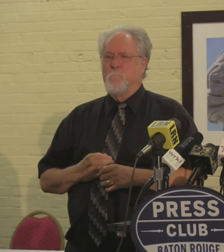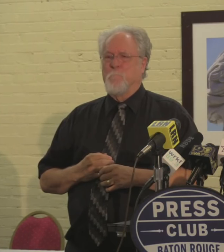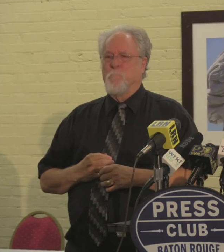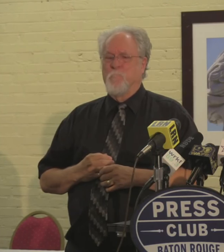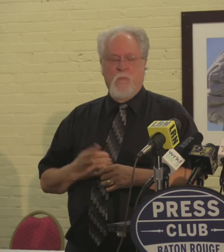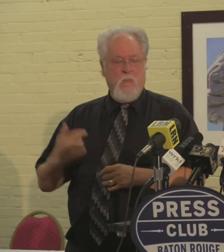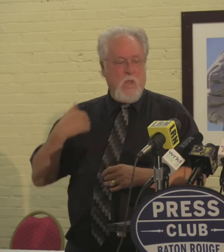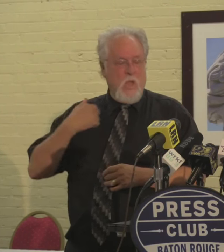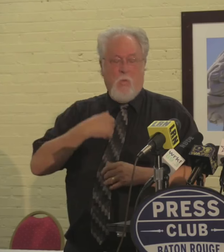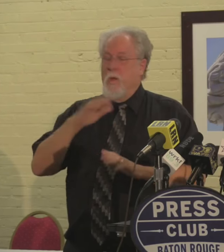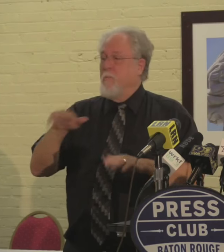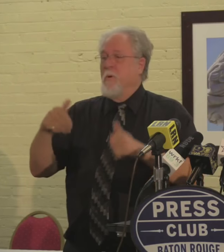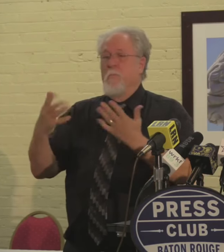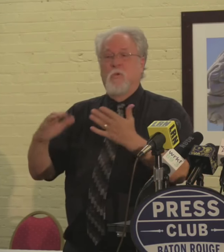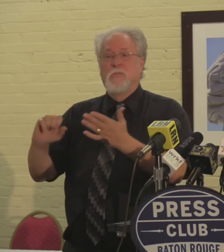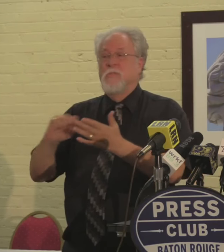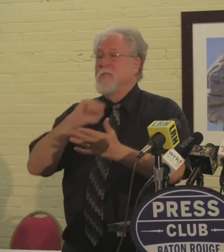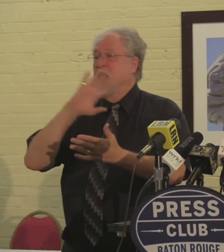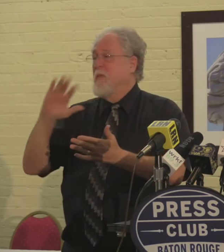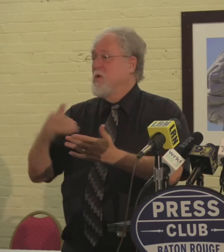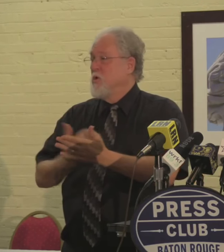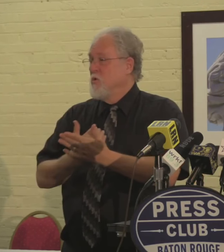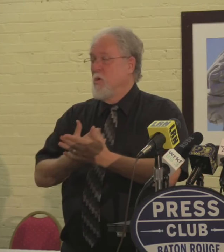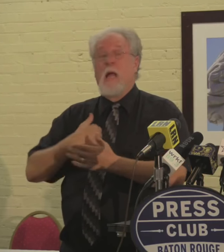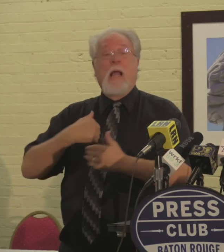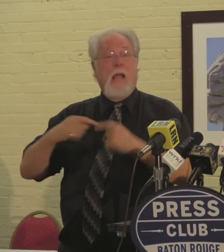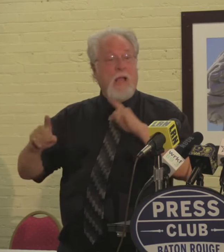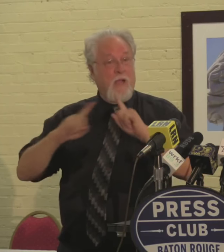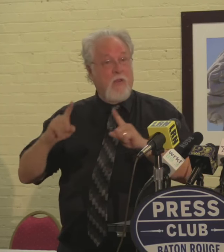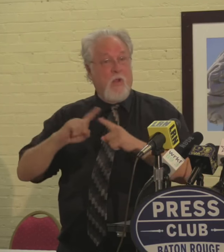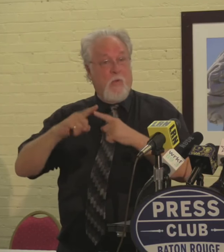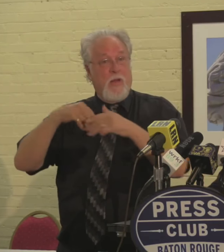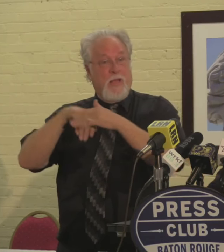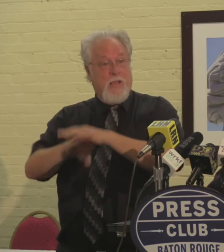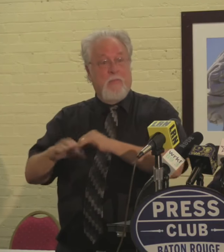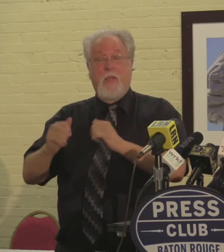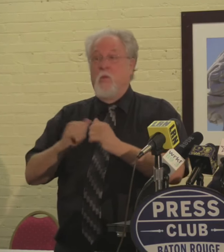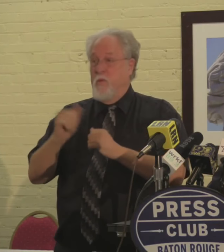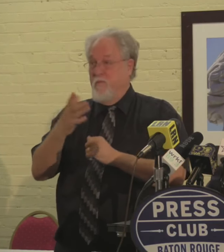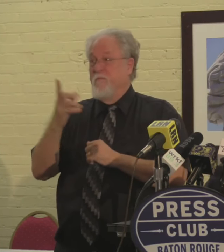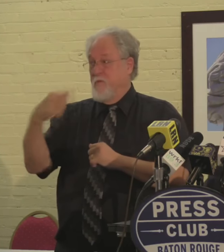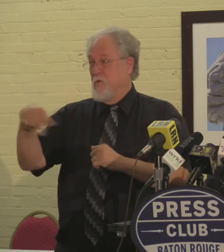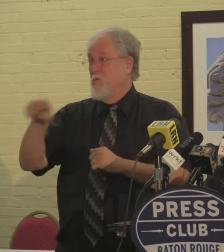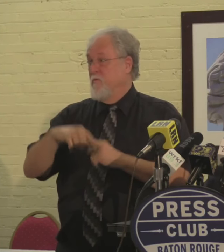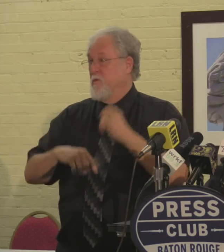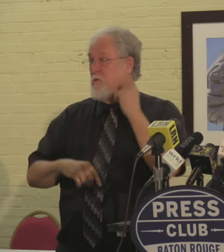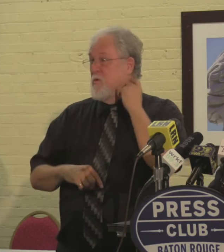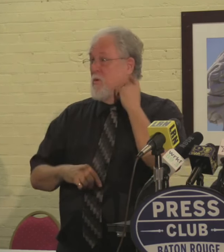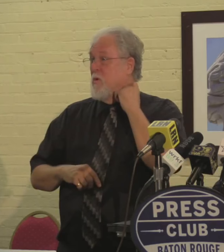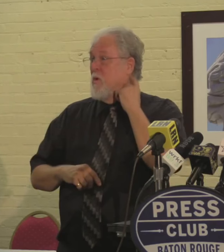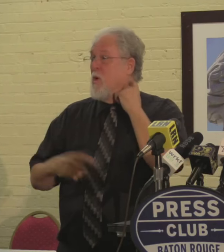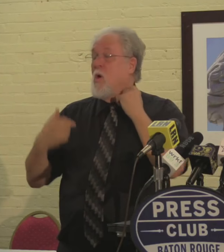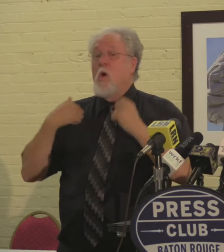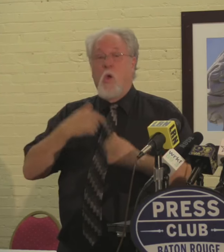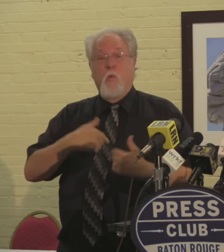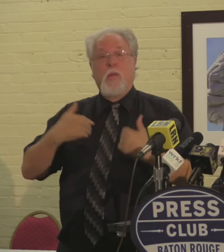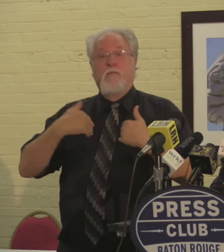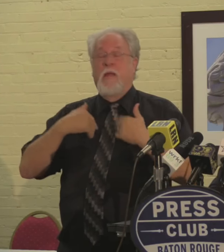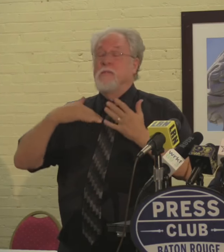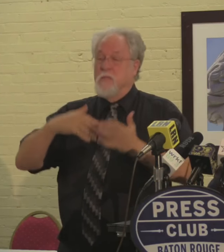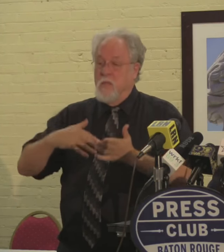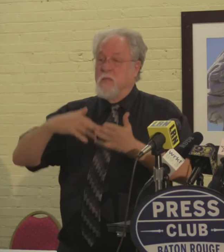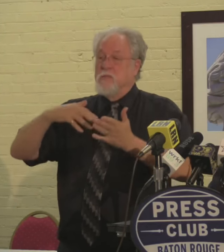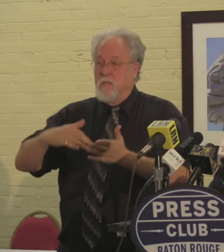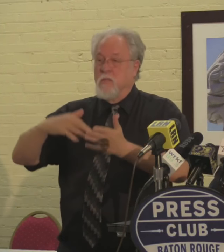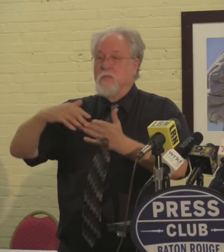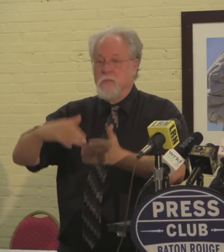We're not proposing anything new. In fact, I had this conversation when I came in with a few of you. We've actually had study after study